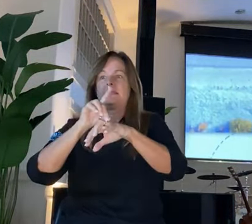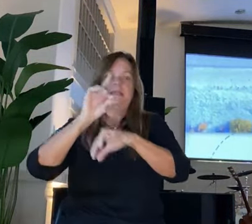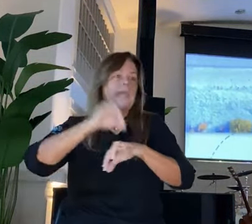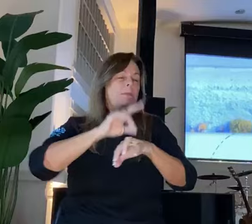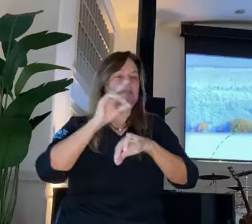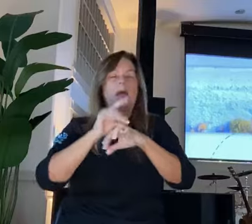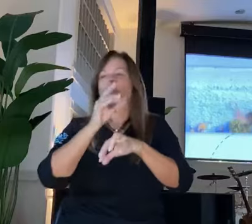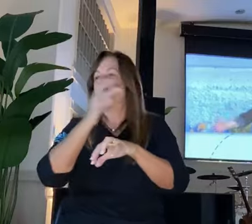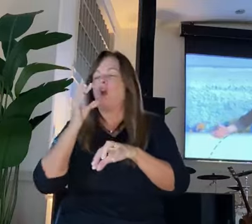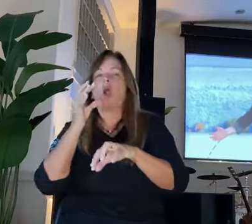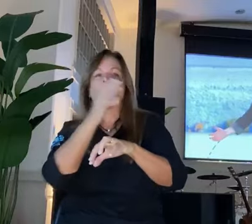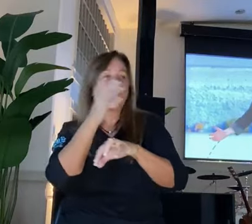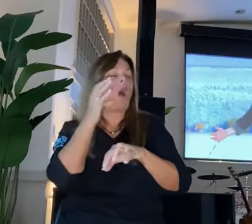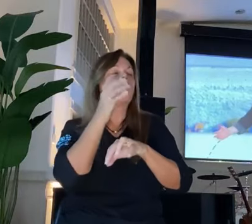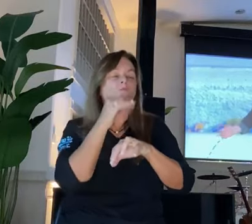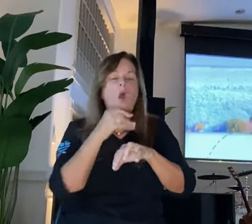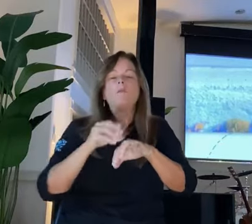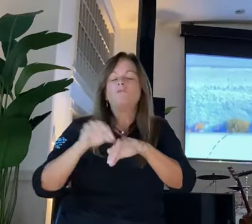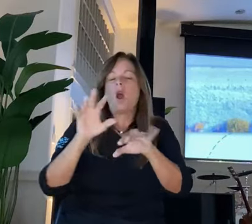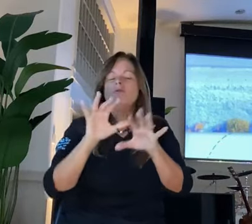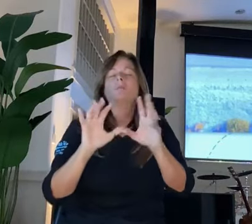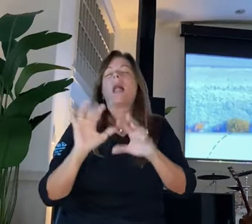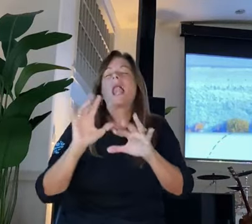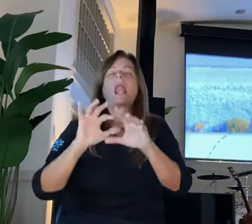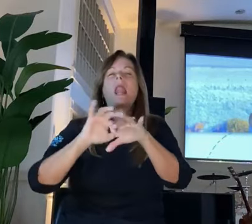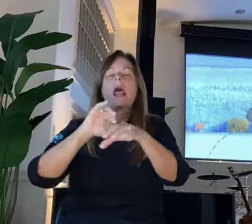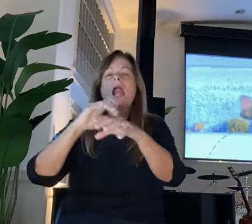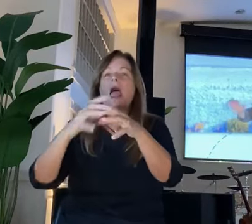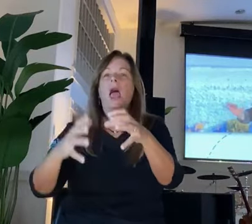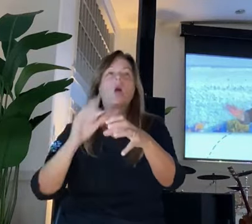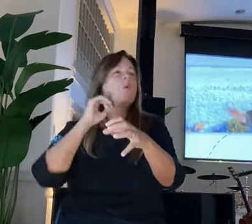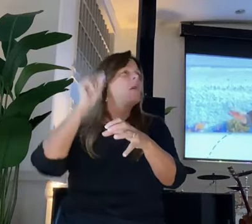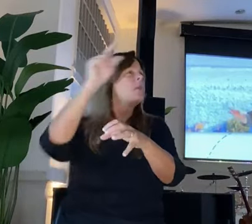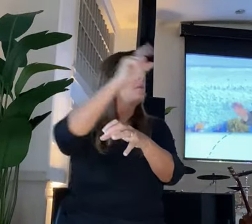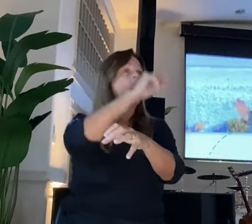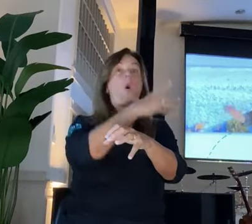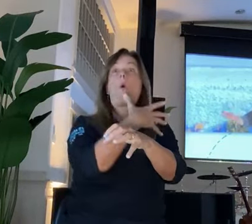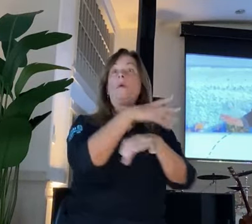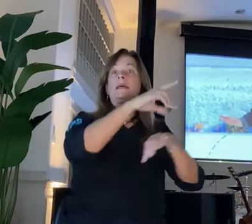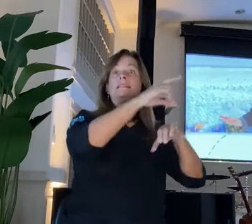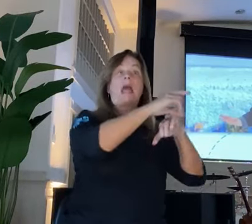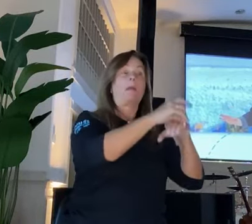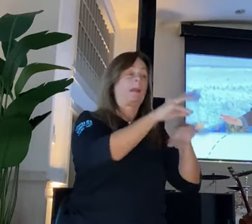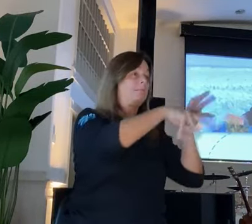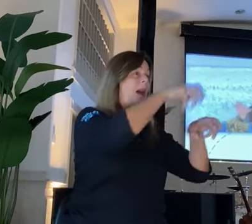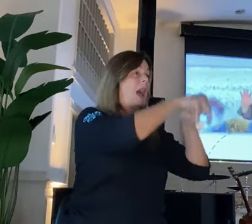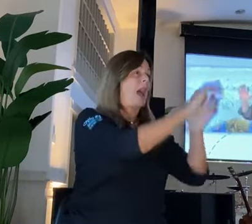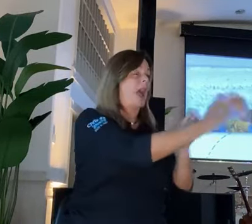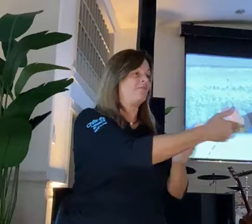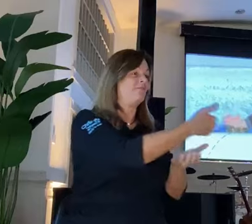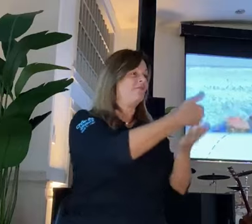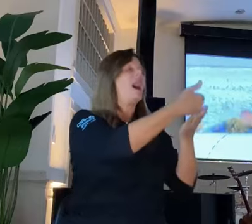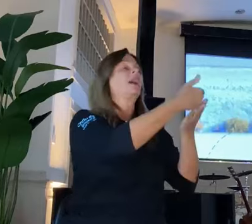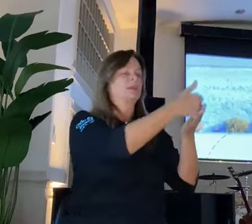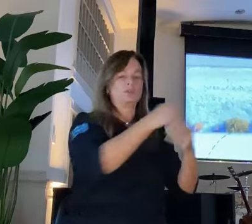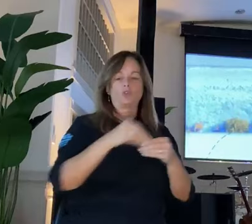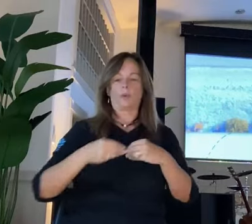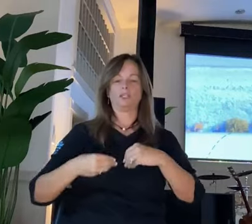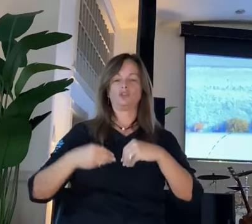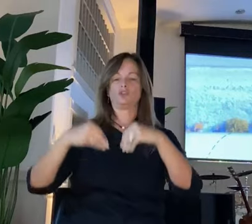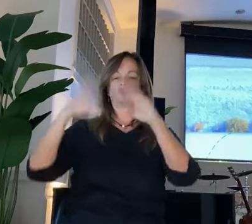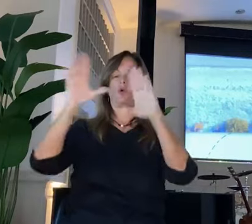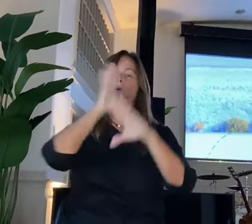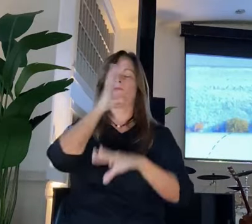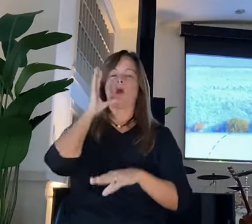around the world, and so what did he do? He sold his farm, left his family, went searching around the world for diamonds and all this wealth to